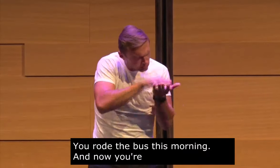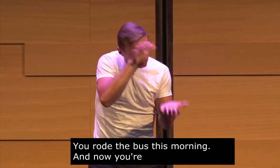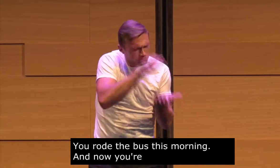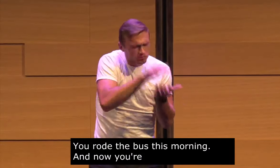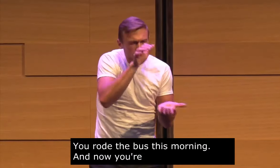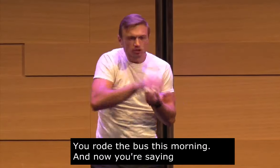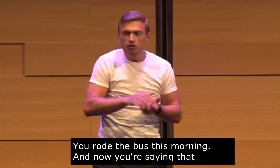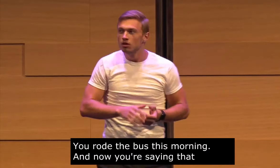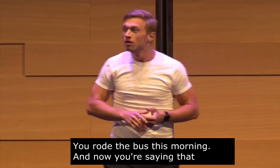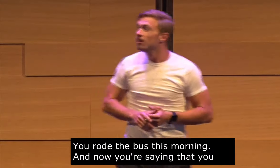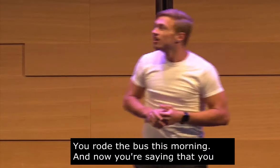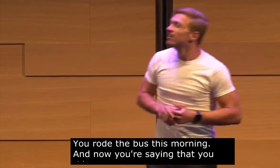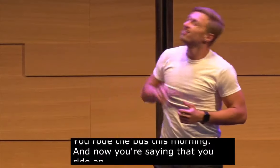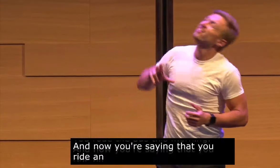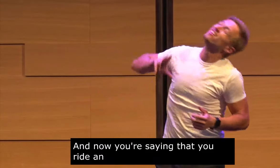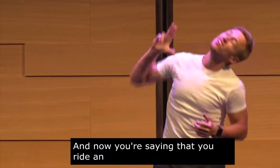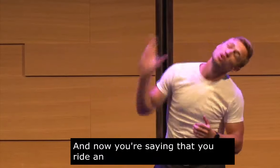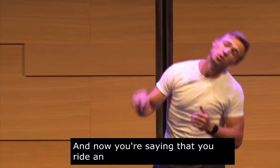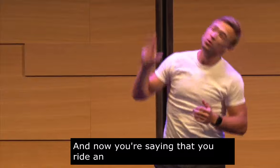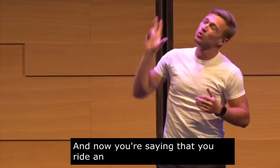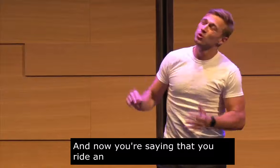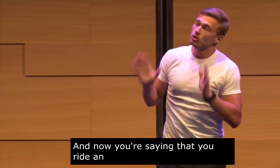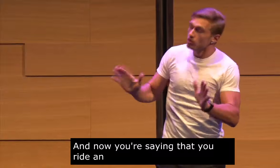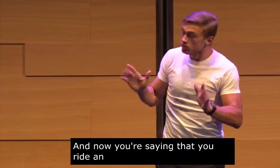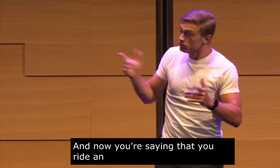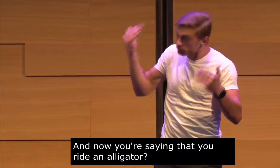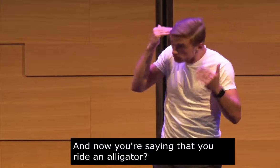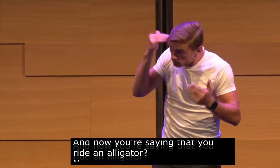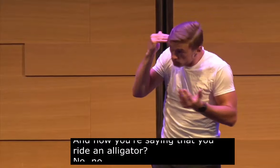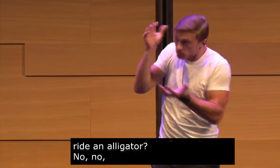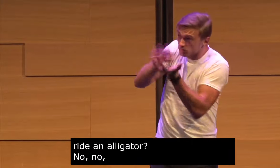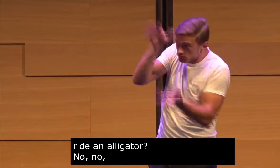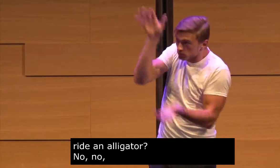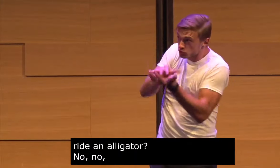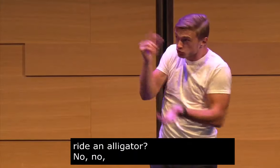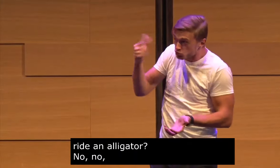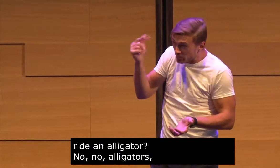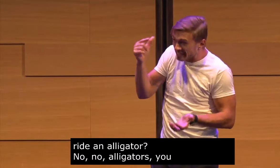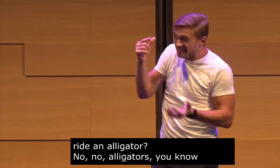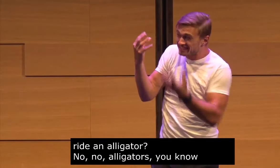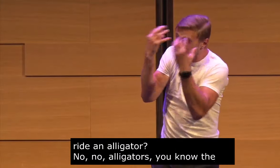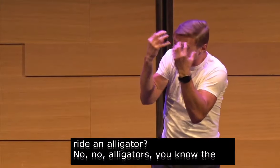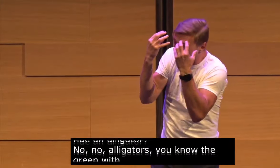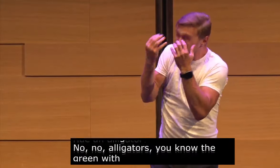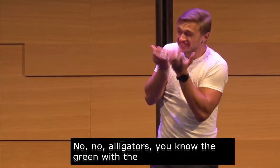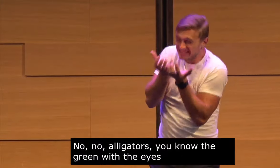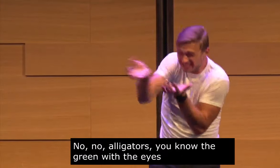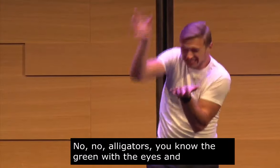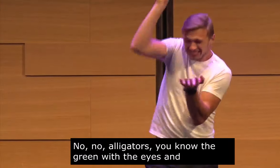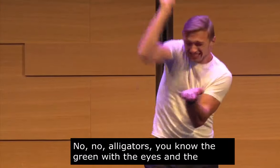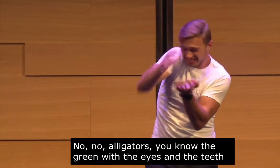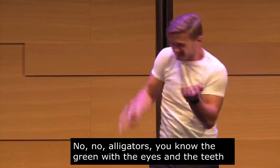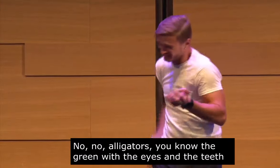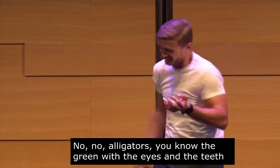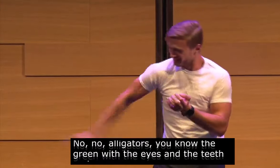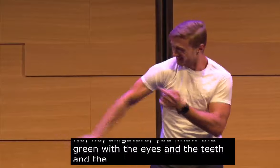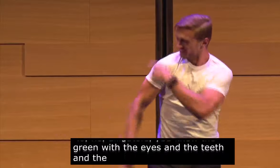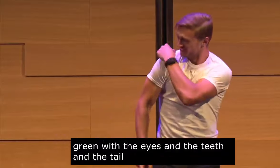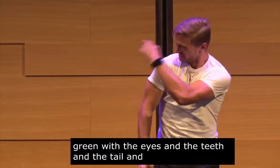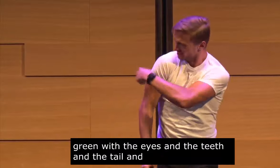now you're saying that you ride an alligator? No, alligators. You know, the green with the eyes and the teeth and the tail and the